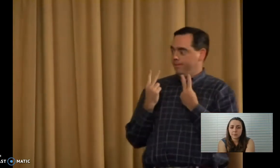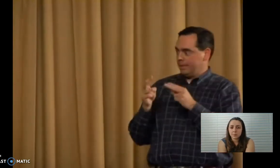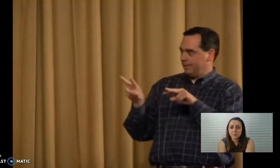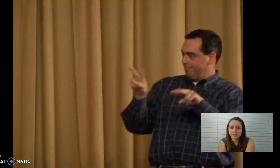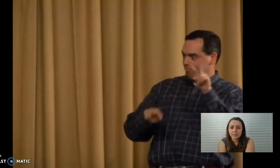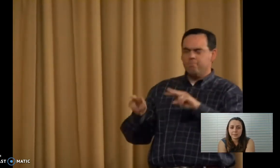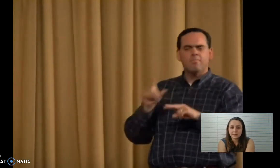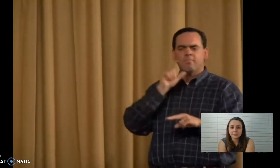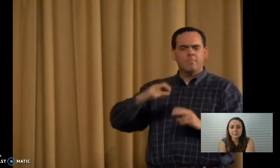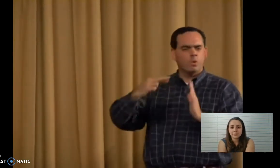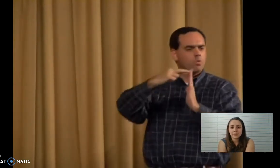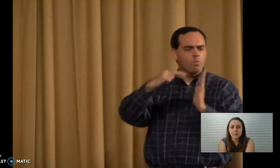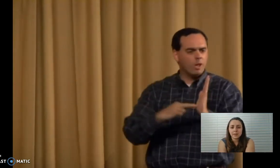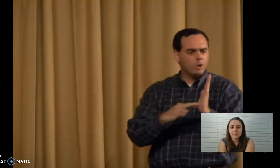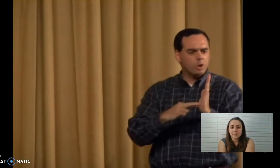this website.